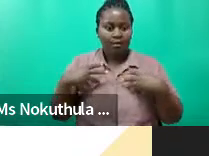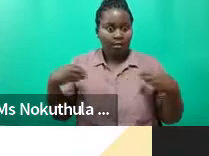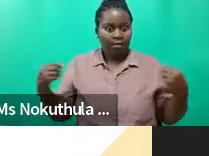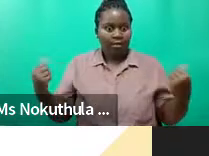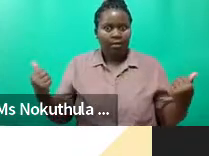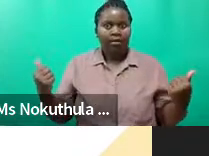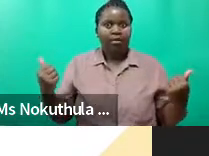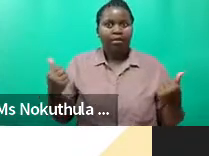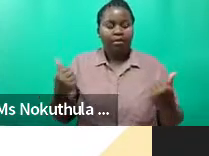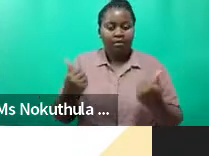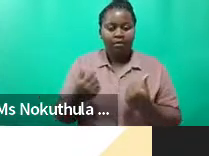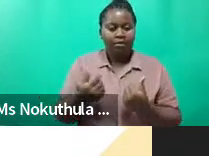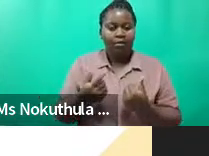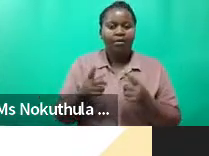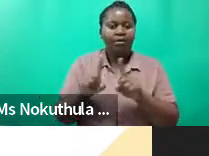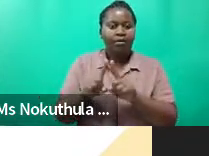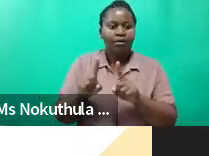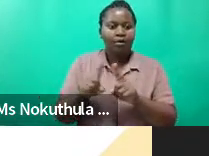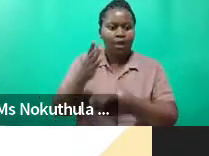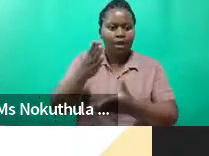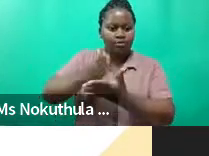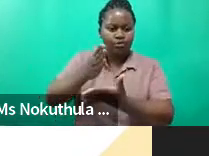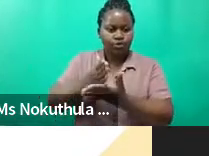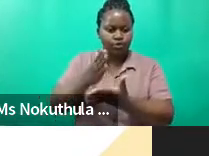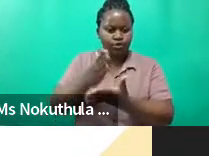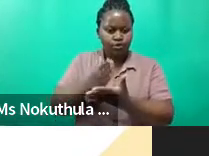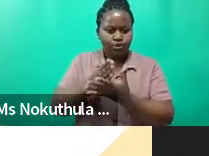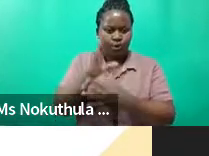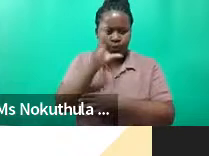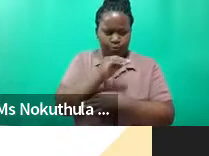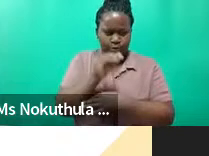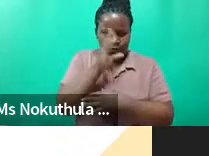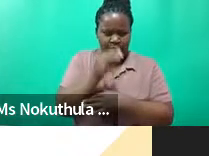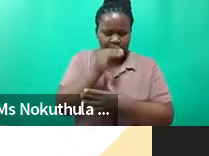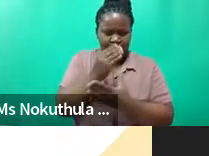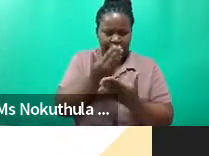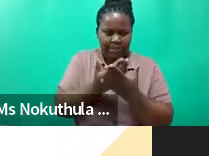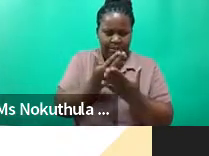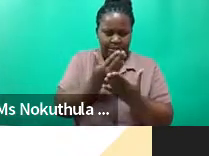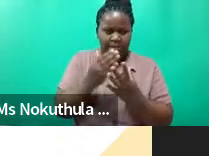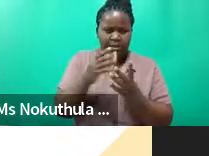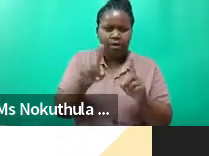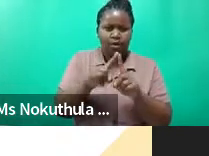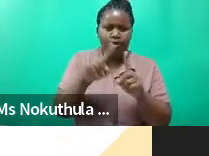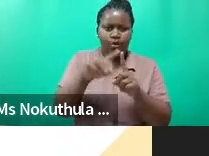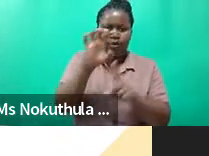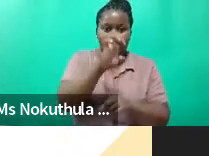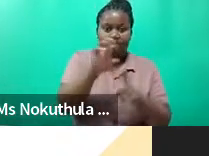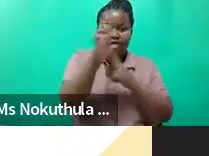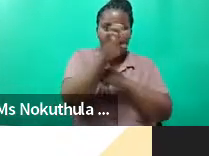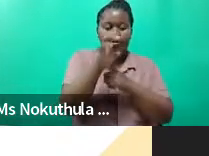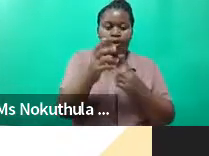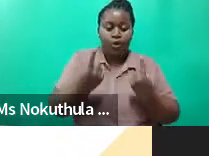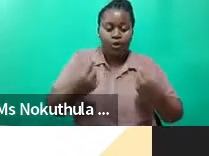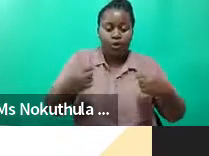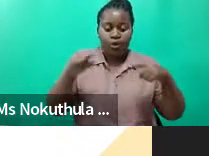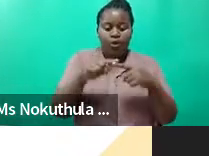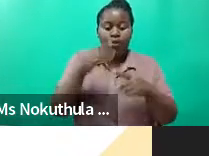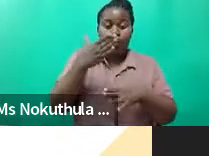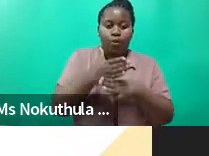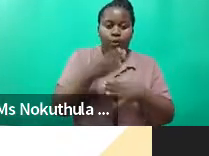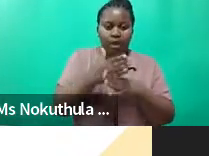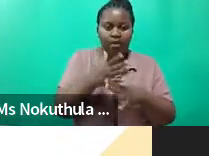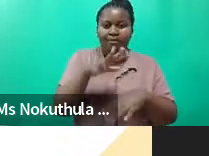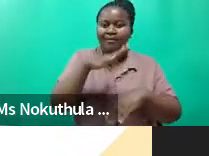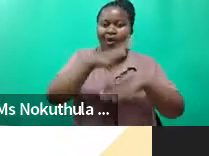in. And I'm sure that most of us can speak to the environments within which we work, whether it is digitally online or